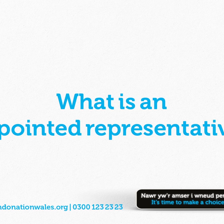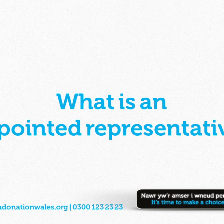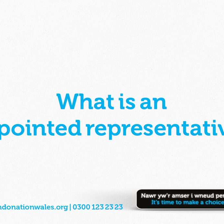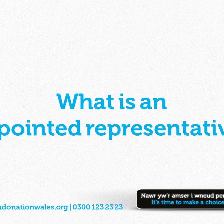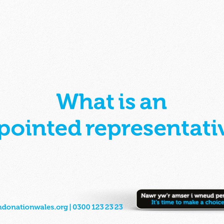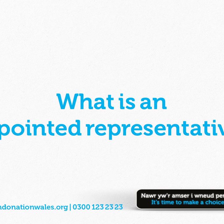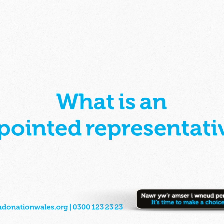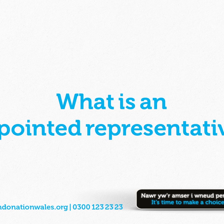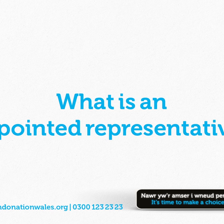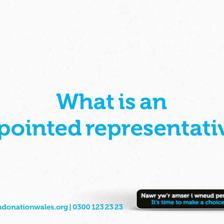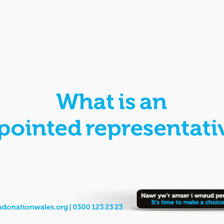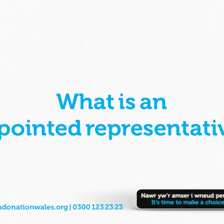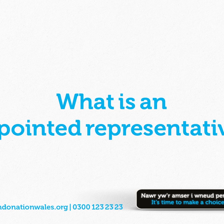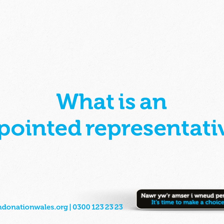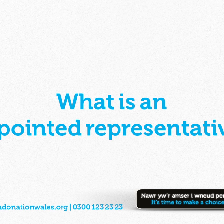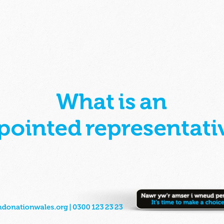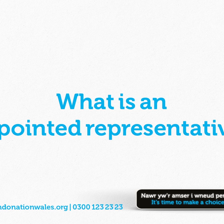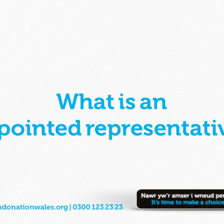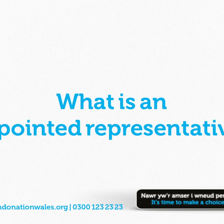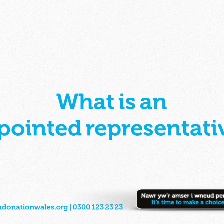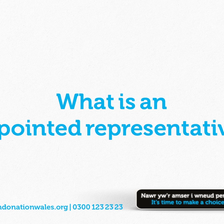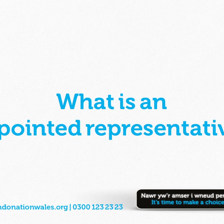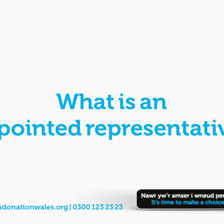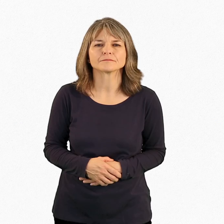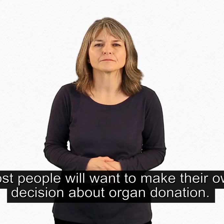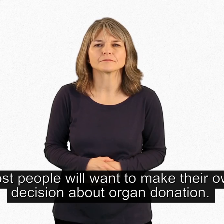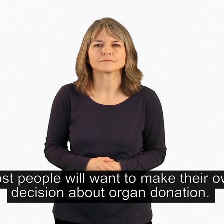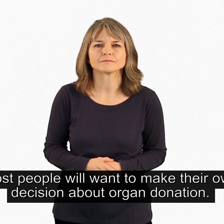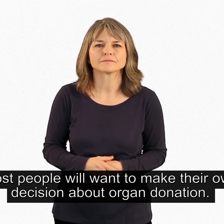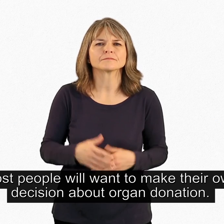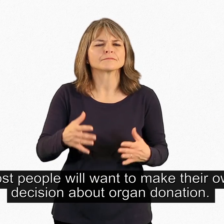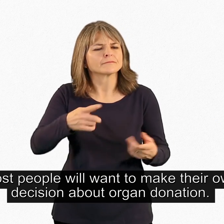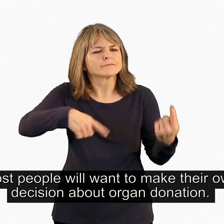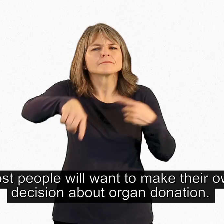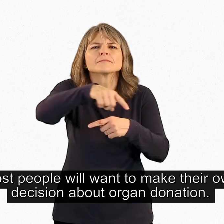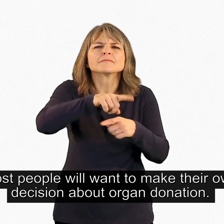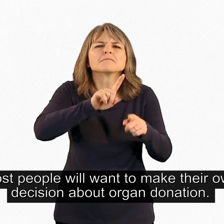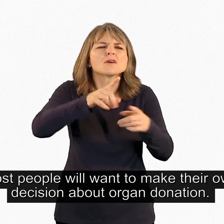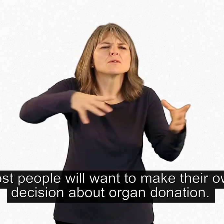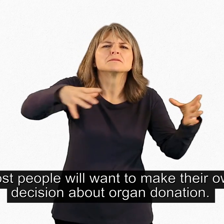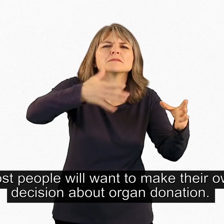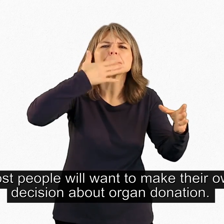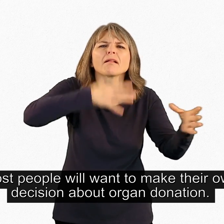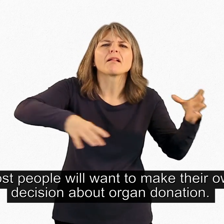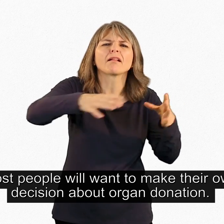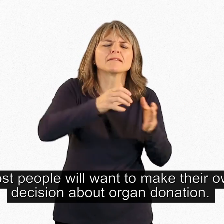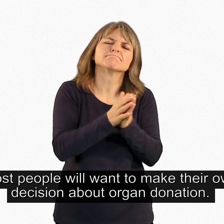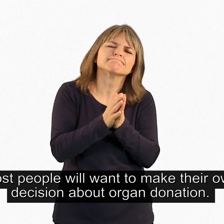What is an appointed representative? Most people will want to make their own decision about organ donation.